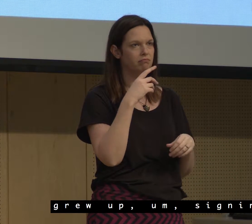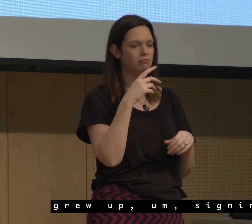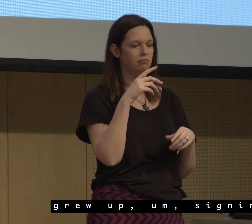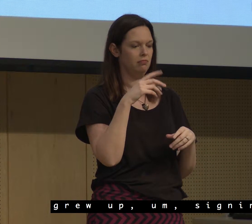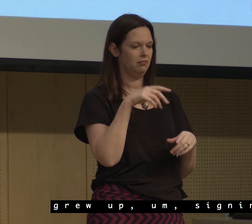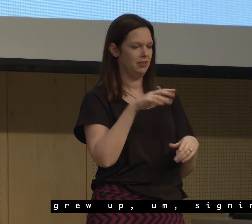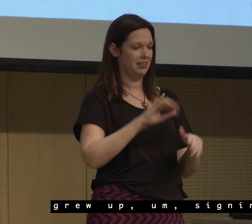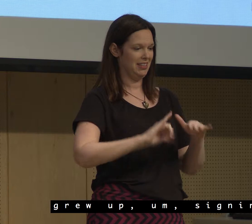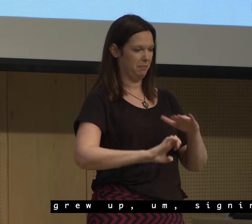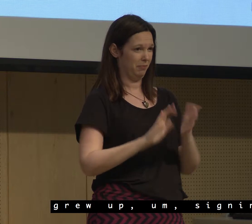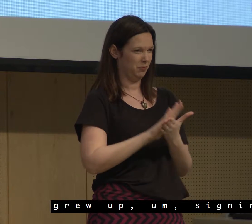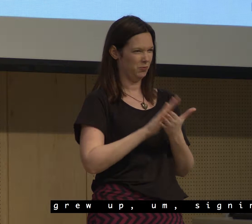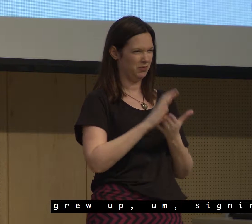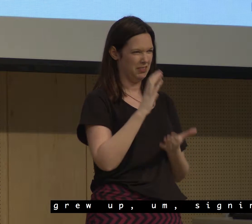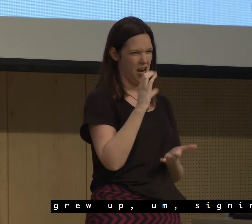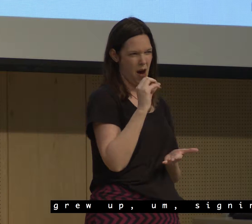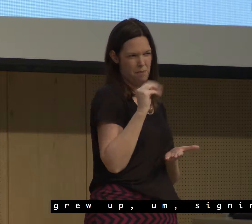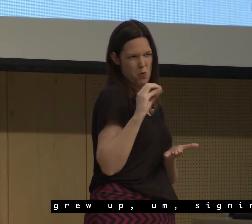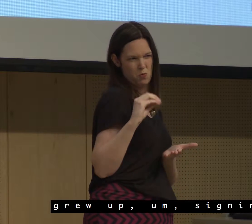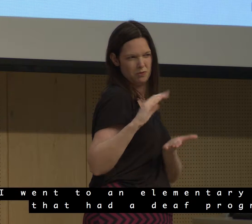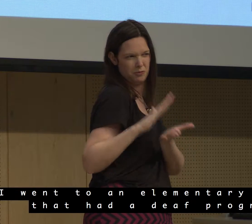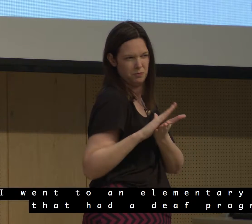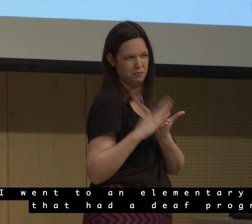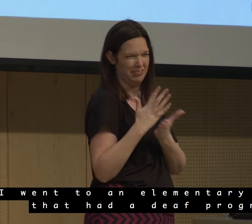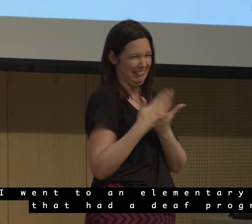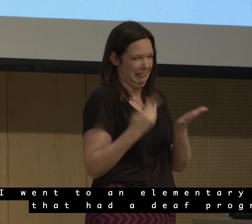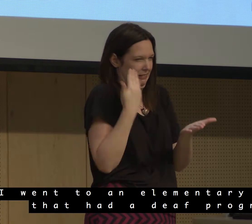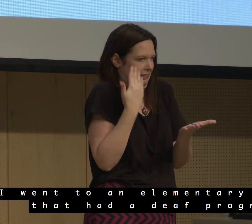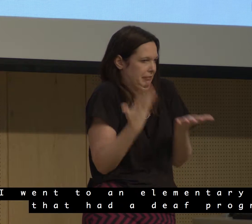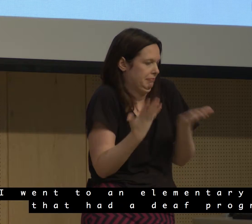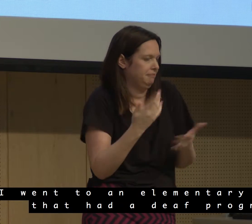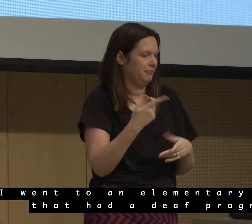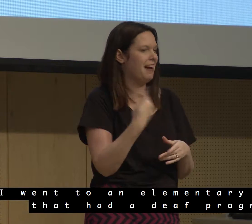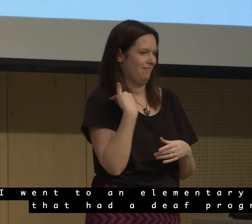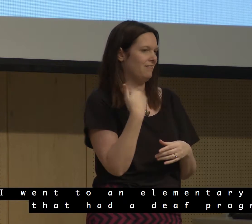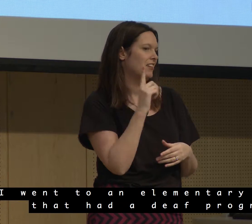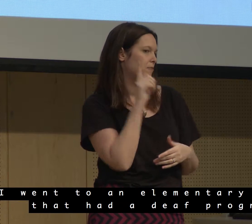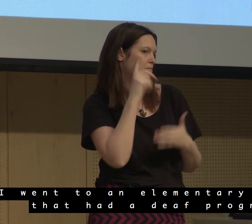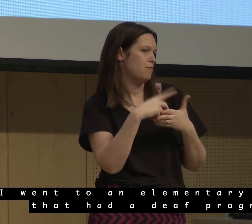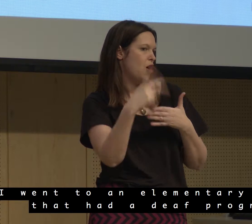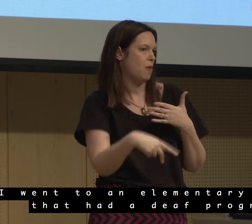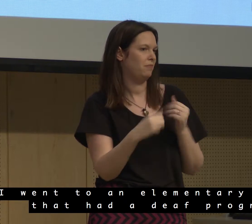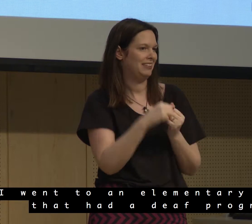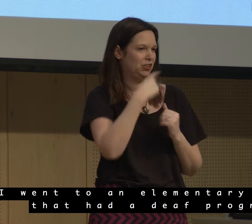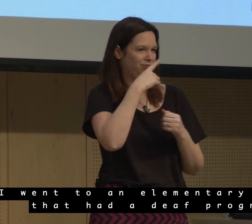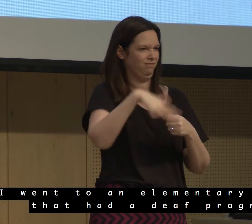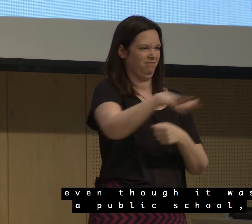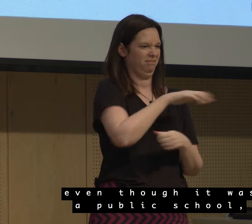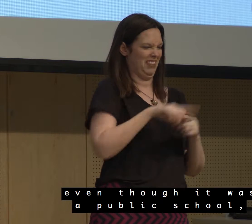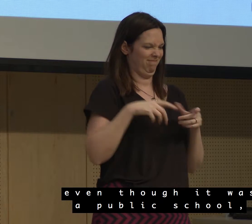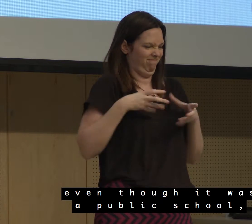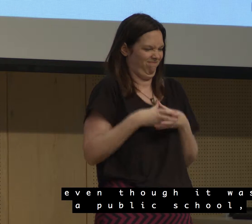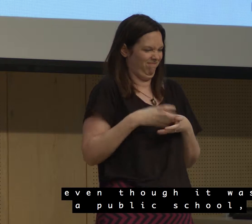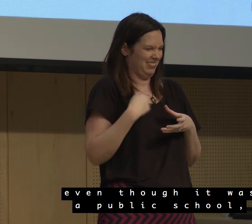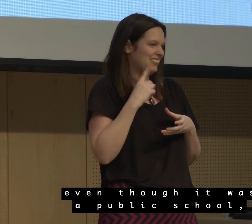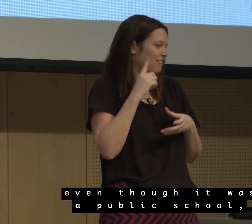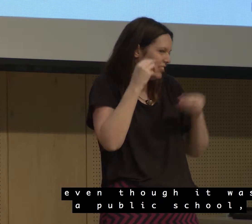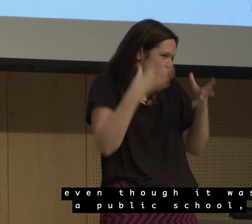up signing. I went to an elementary school that had a deaf program, even though it was a public